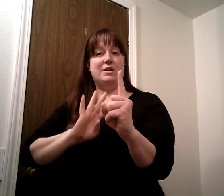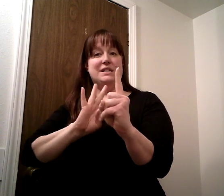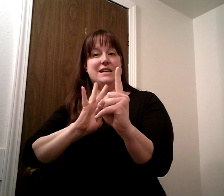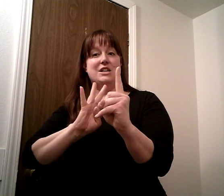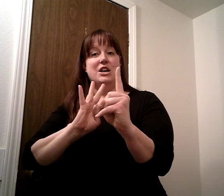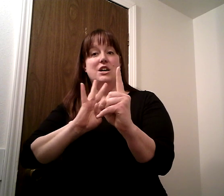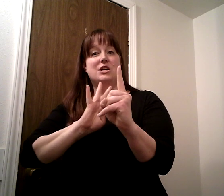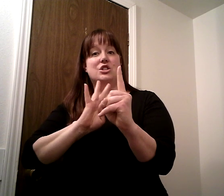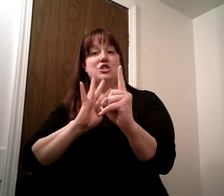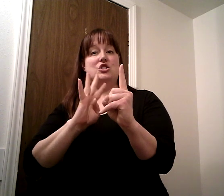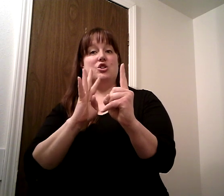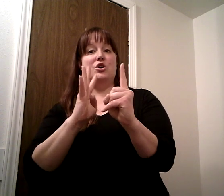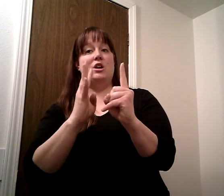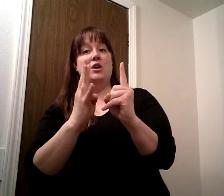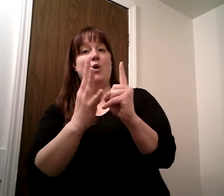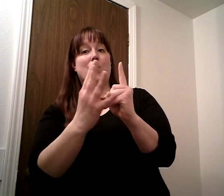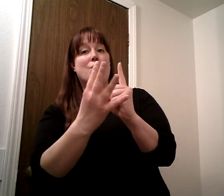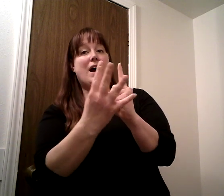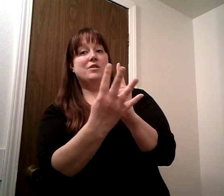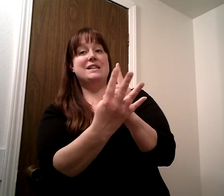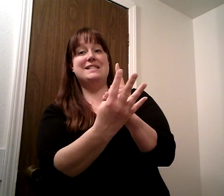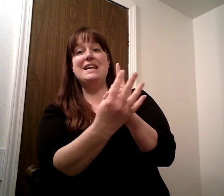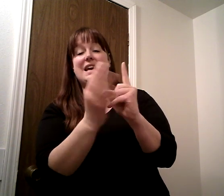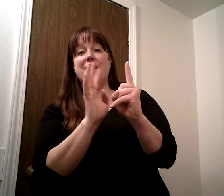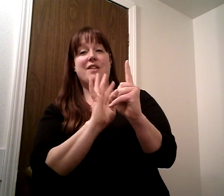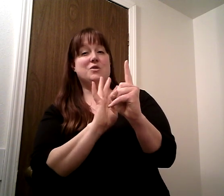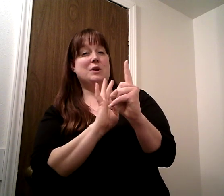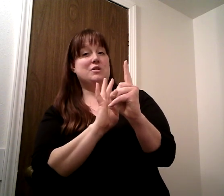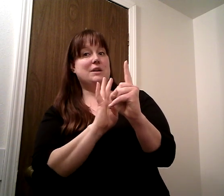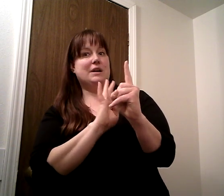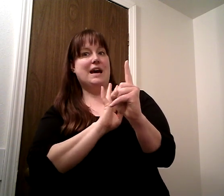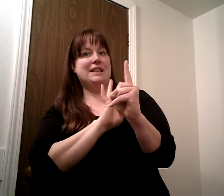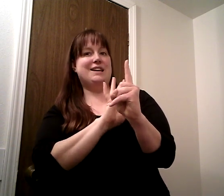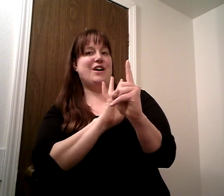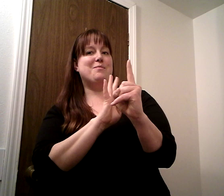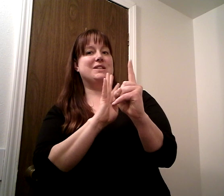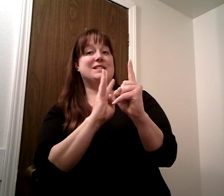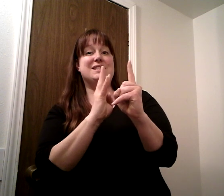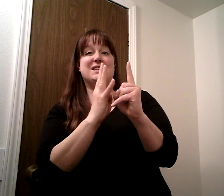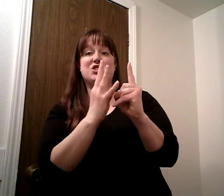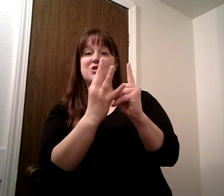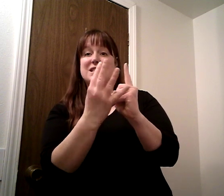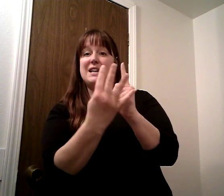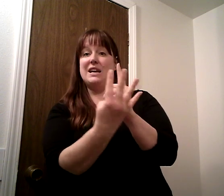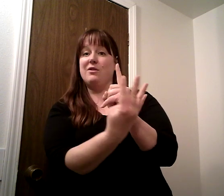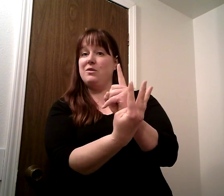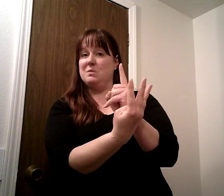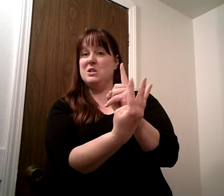going to say stood round his knee, and there's one other sign we're going to add at the end of that, but this is the children standing around him. Do you